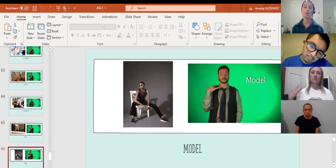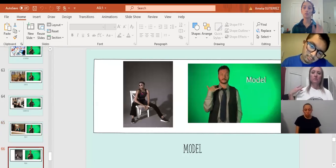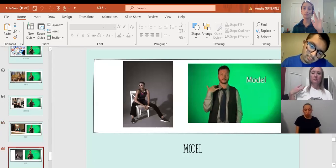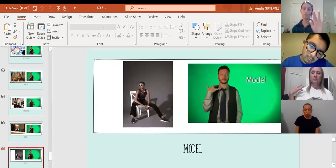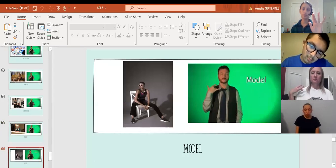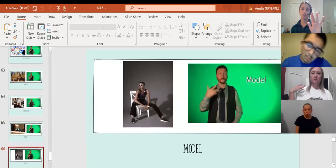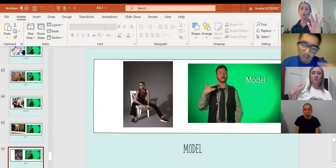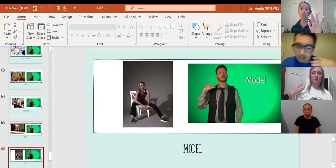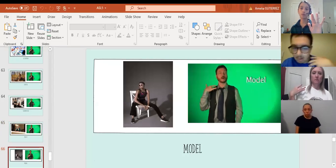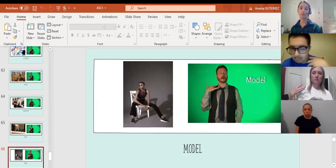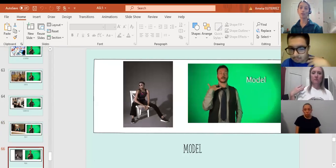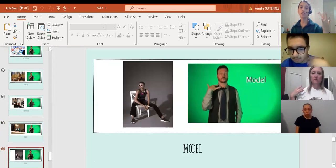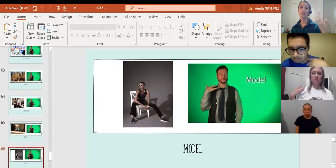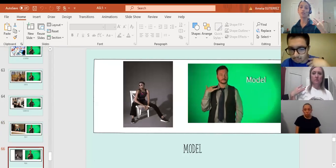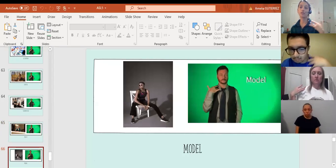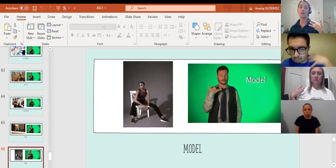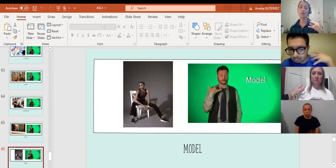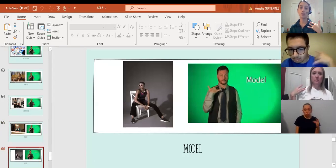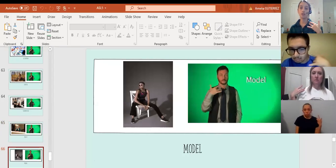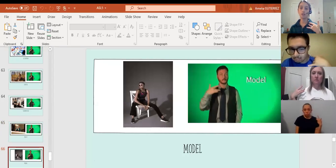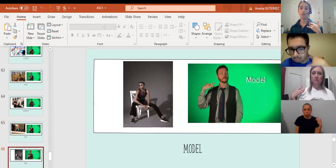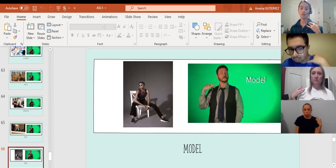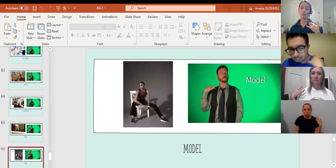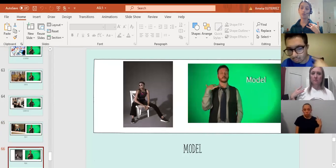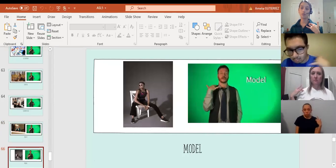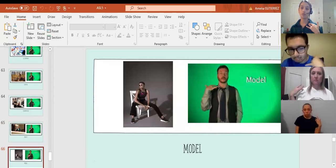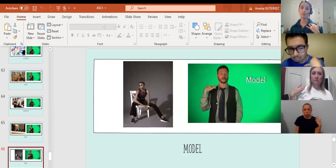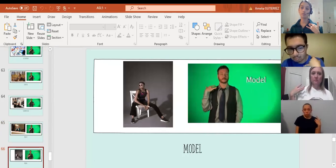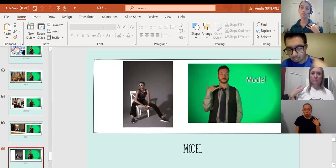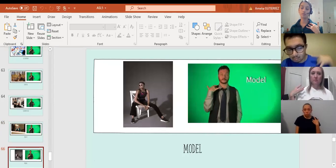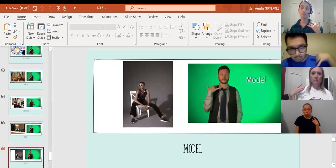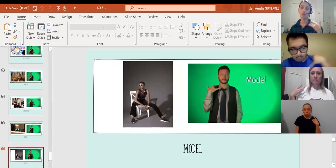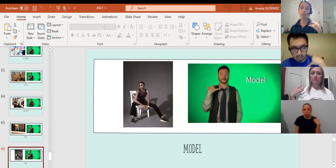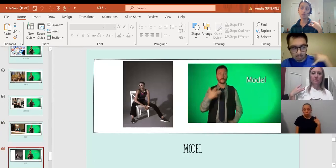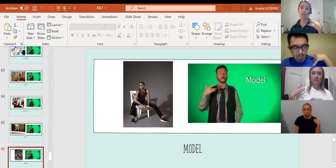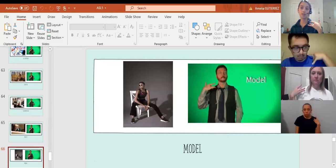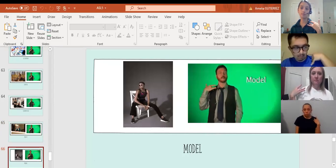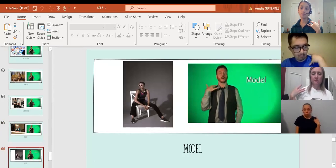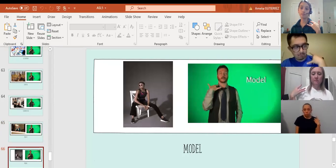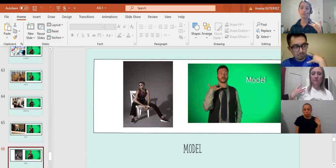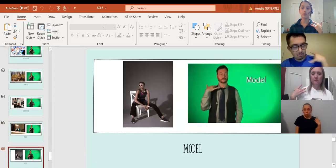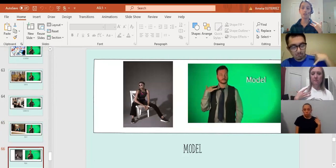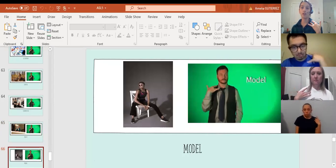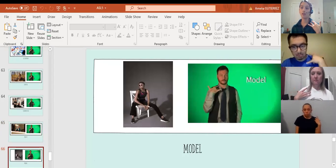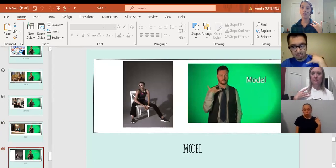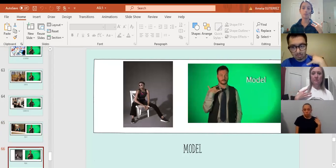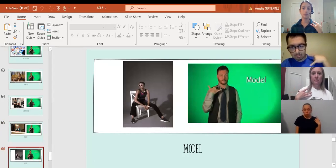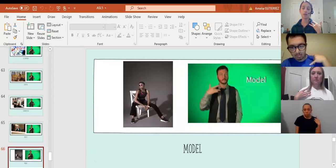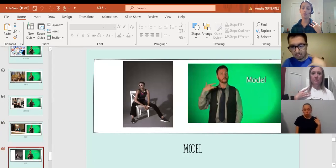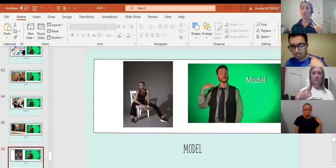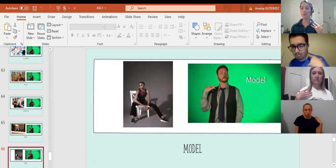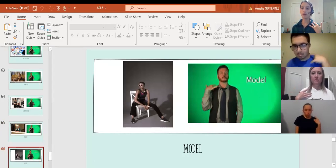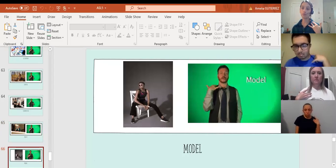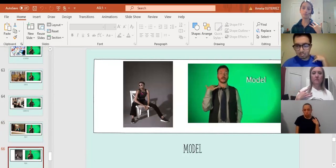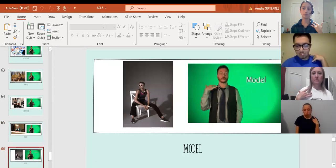A model. So your middle finger touches your chest right here. And it kind of moves